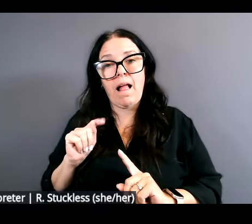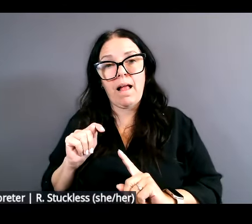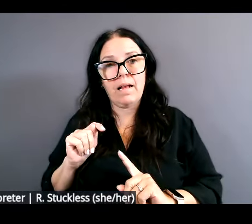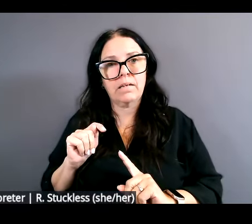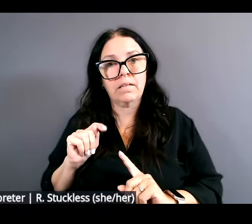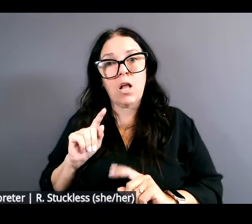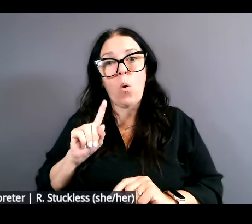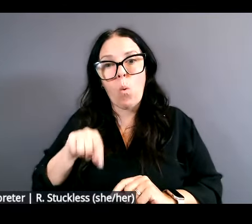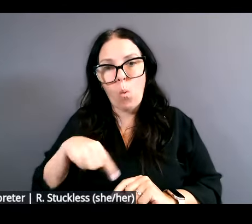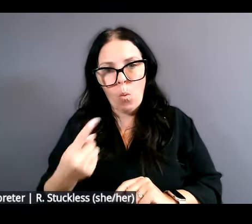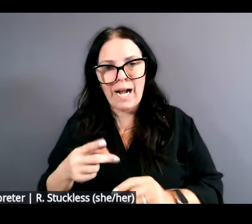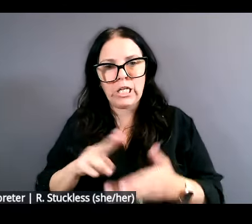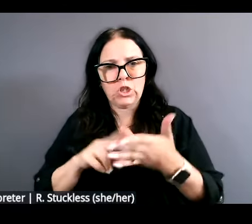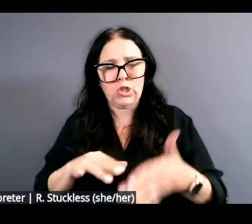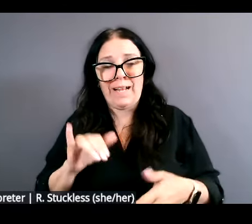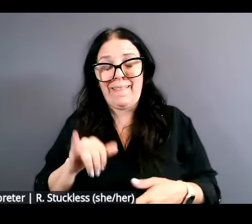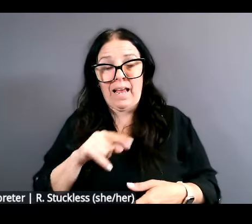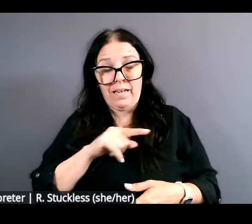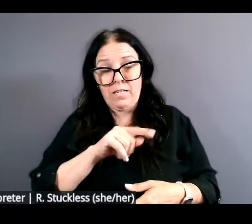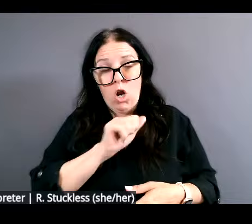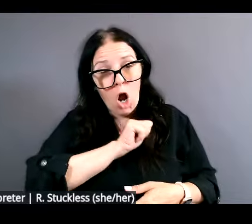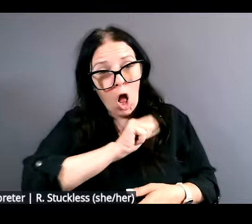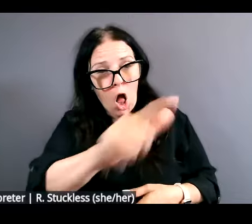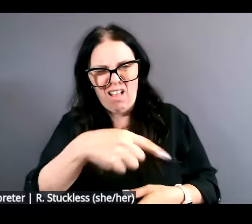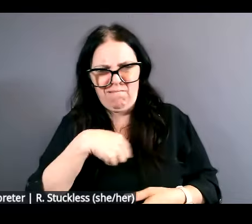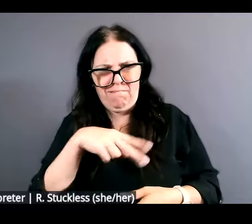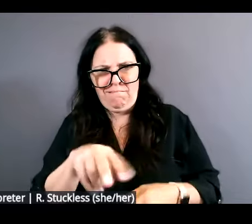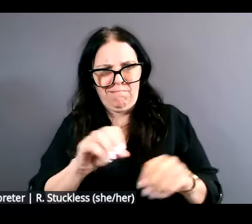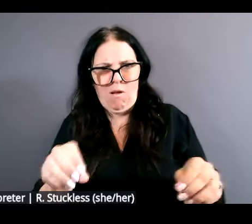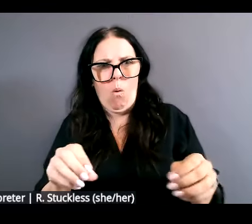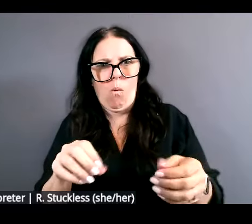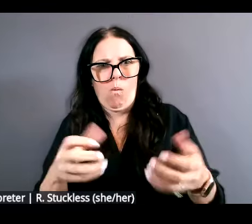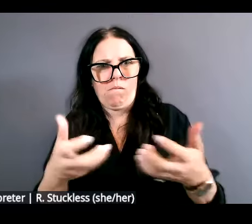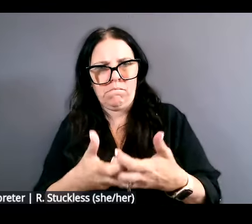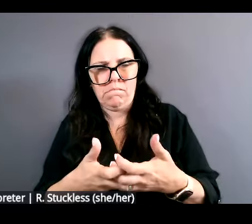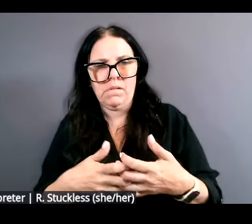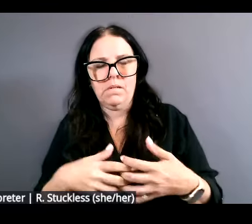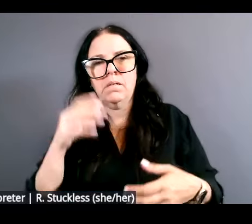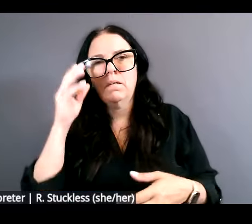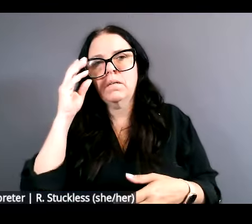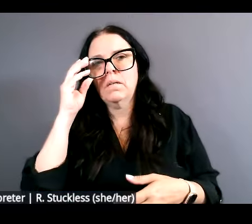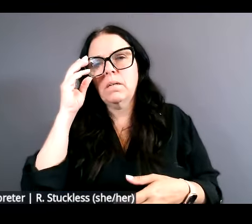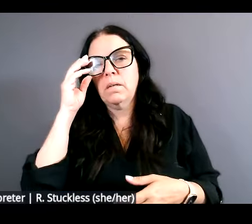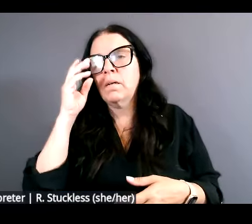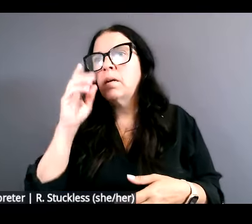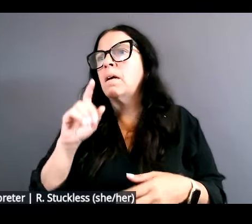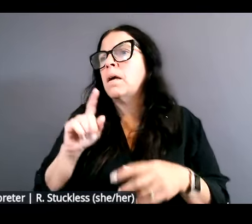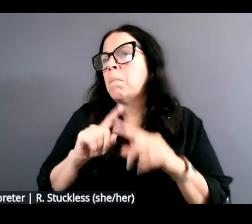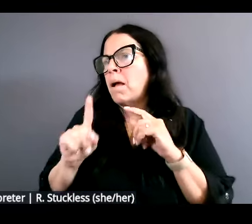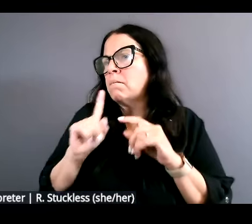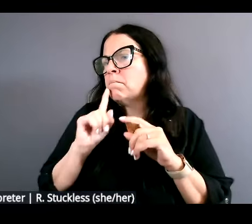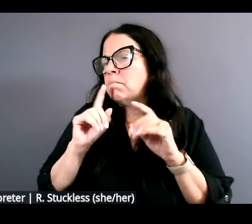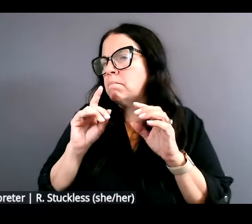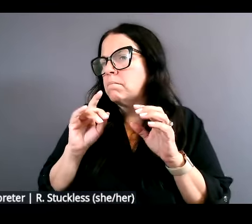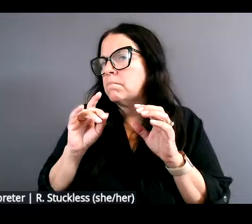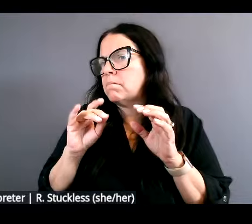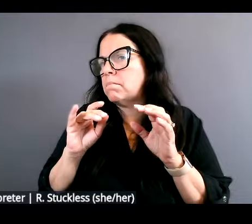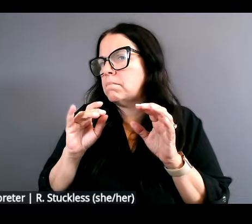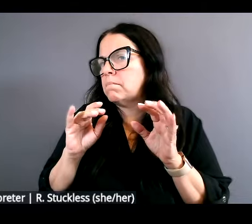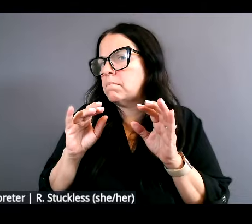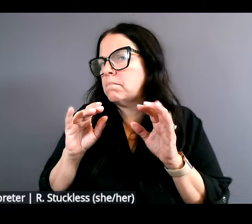a single signature that we determined sufficiently agreed. Okay, but there were certainly others where the names,